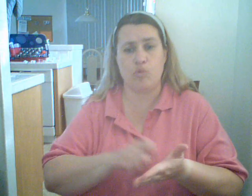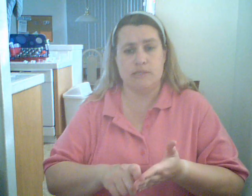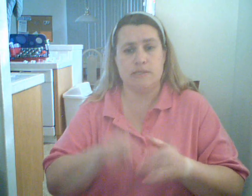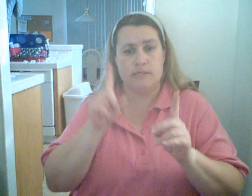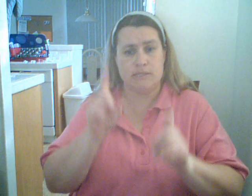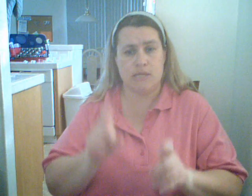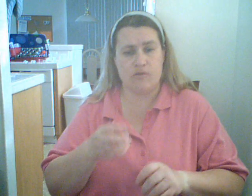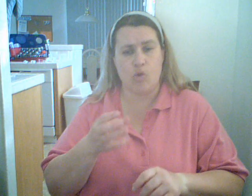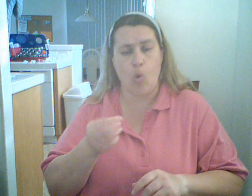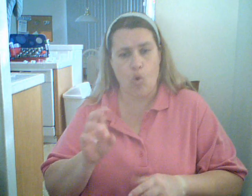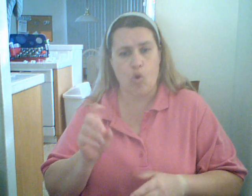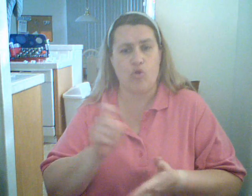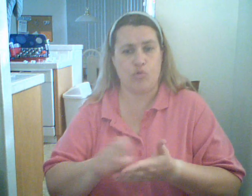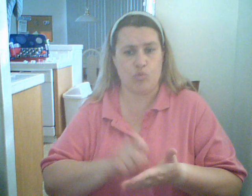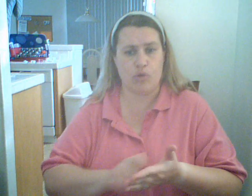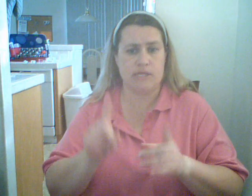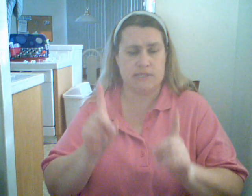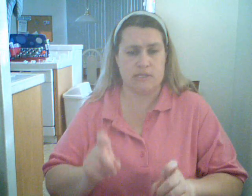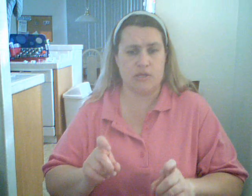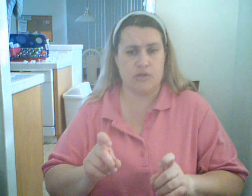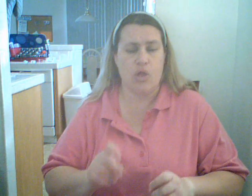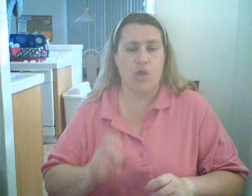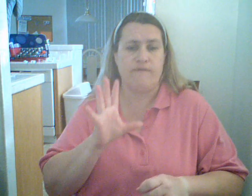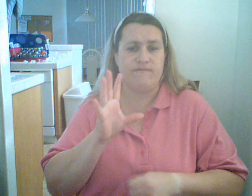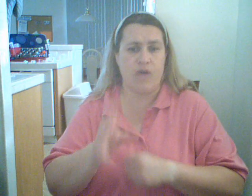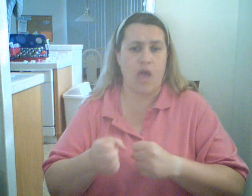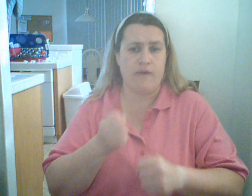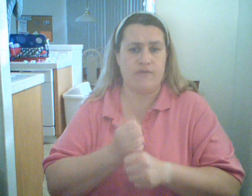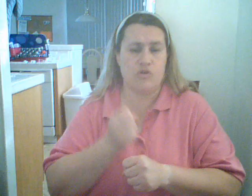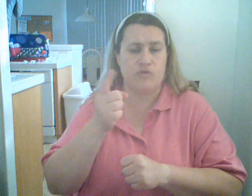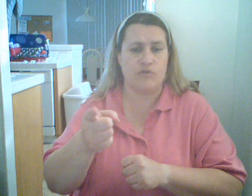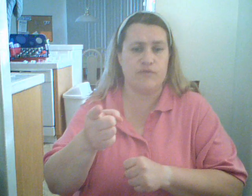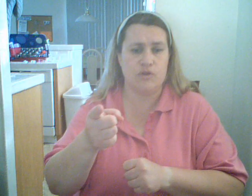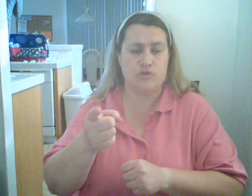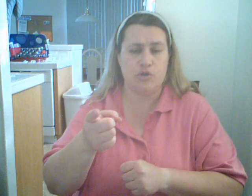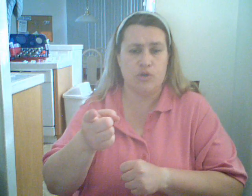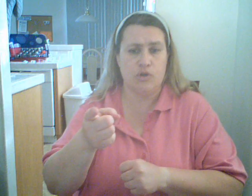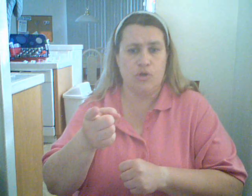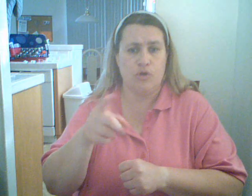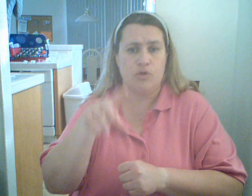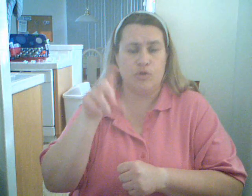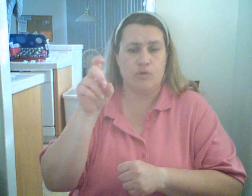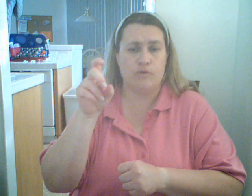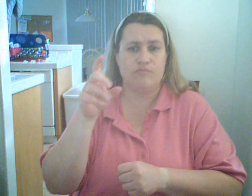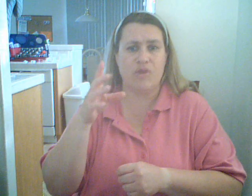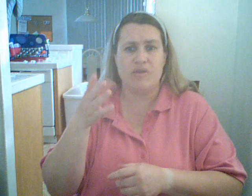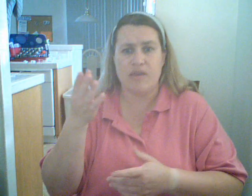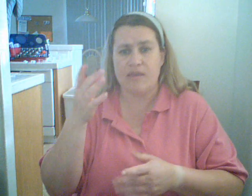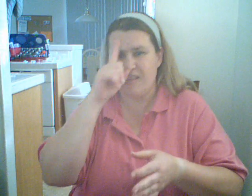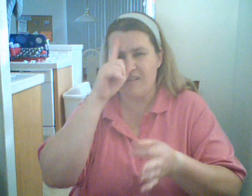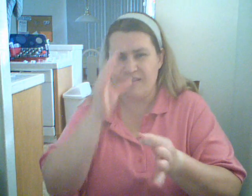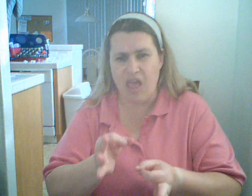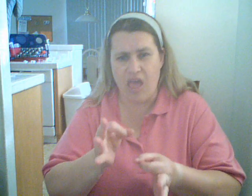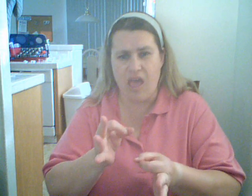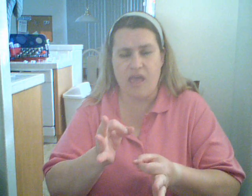Once you take and pass that test, you have 5 years to take and pass the performance test. However, you must also have